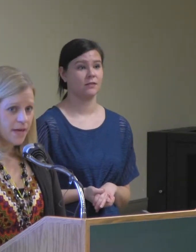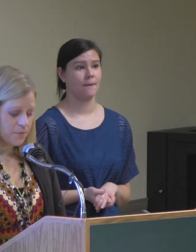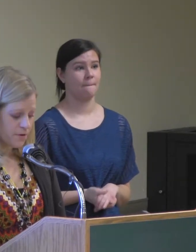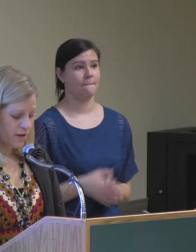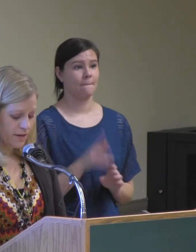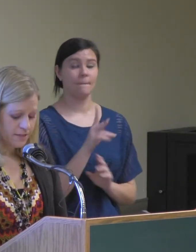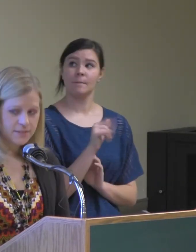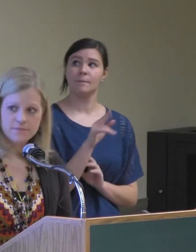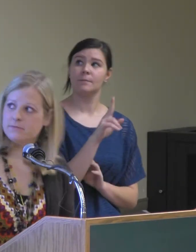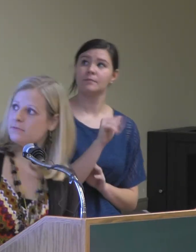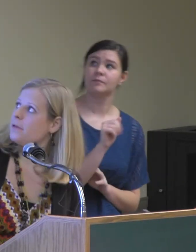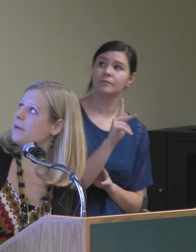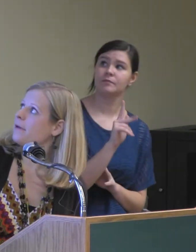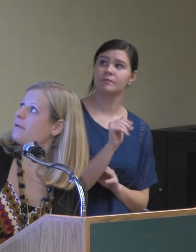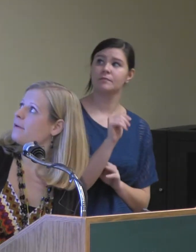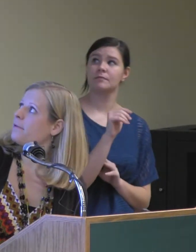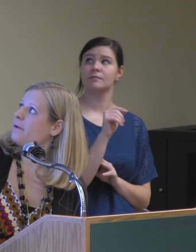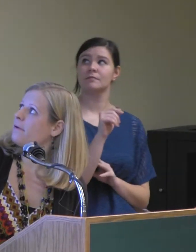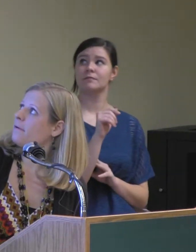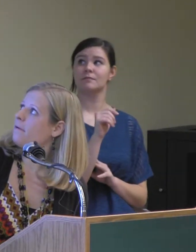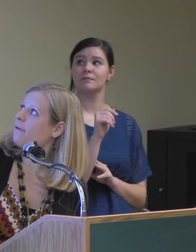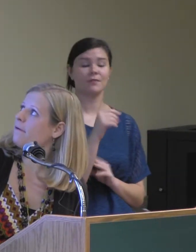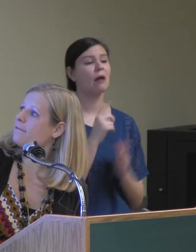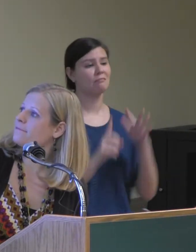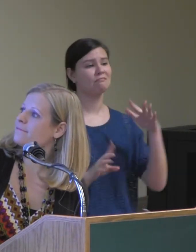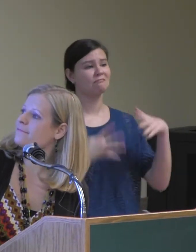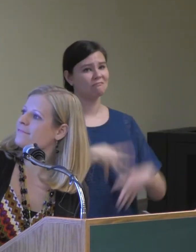Kokab Gabriohannes, let me get her up here.